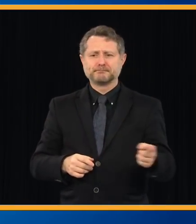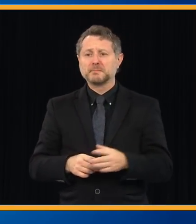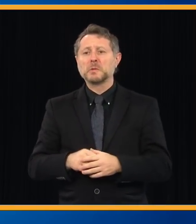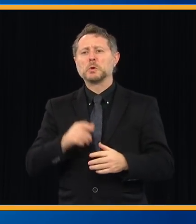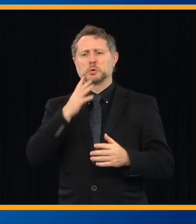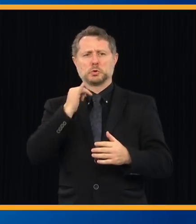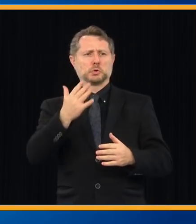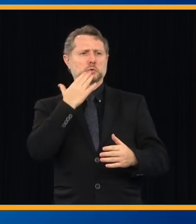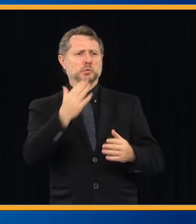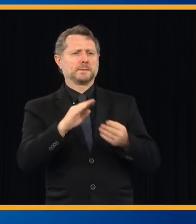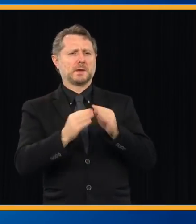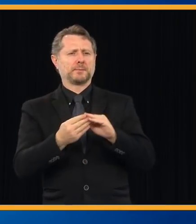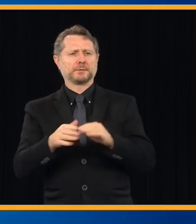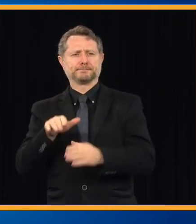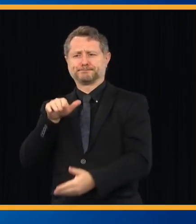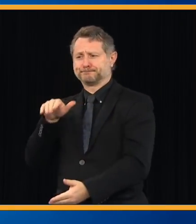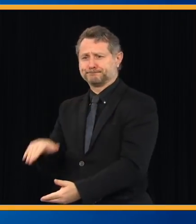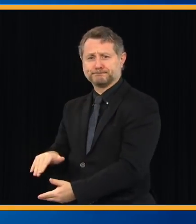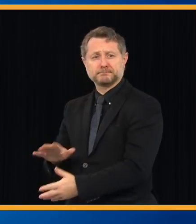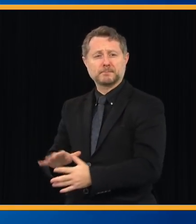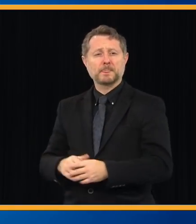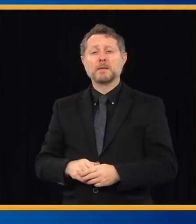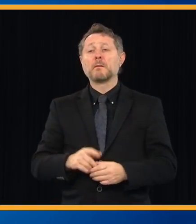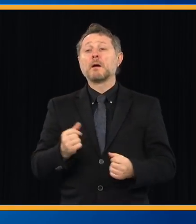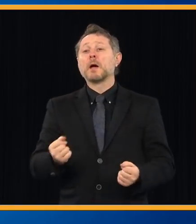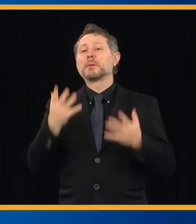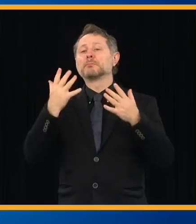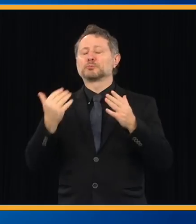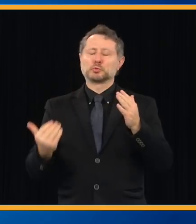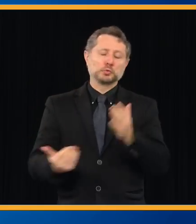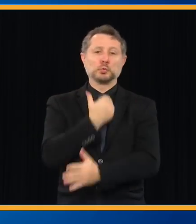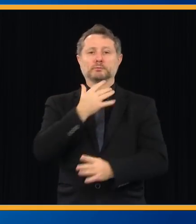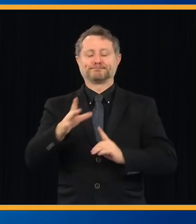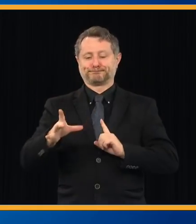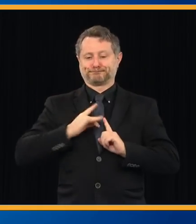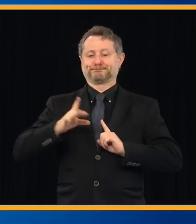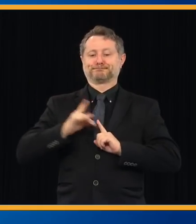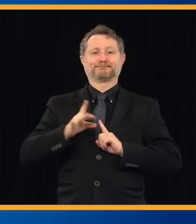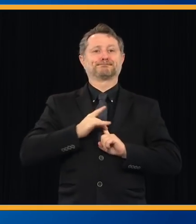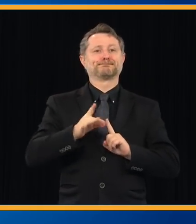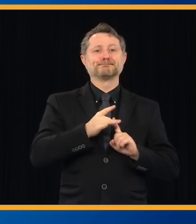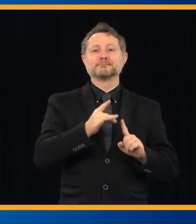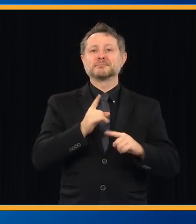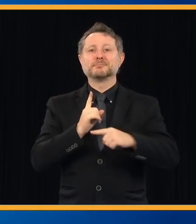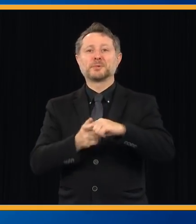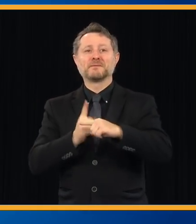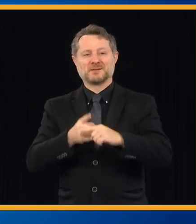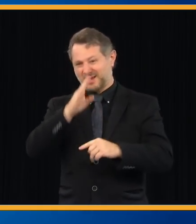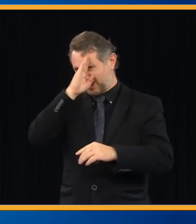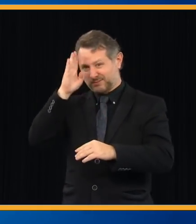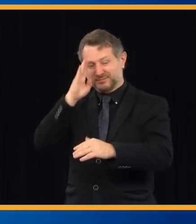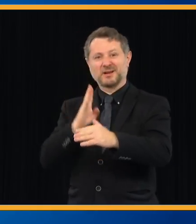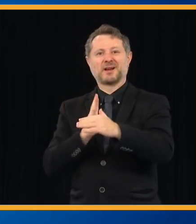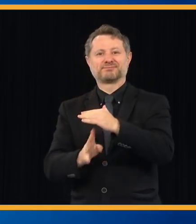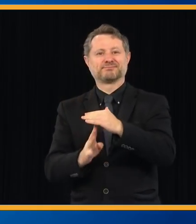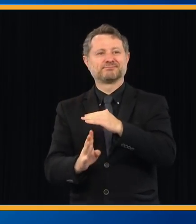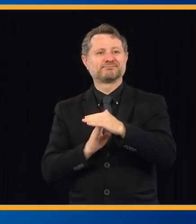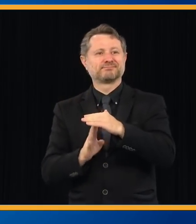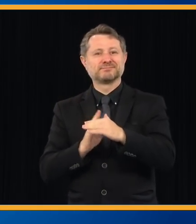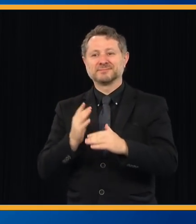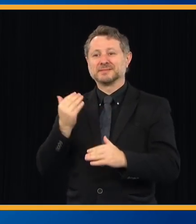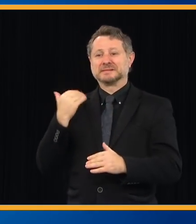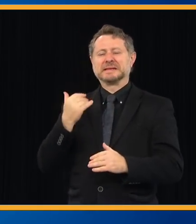news. And the number of new COVID hospitalizations per day is just about